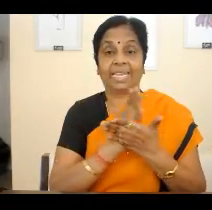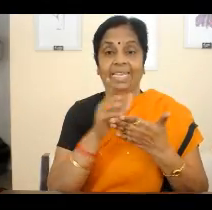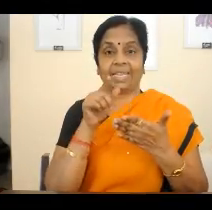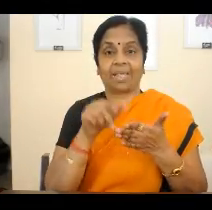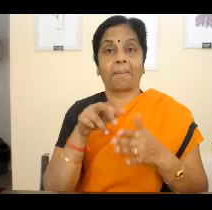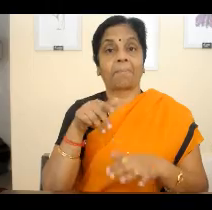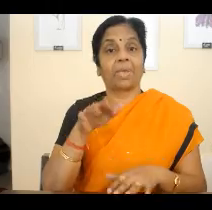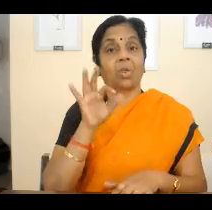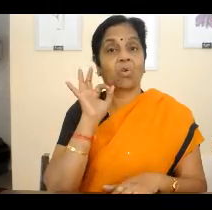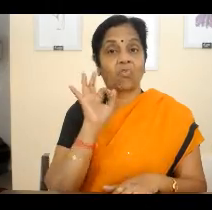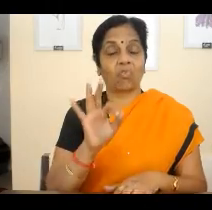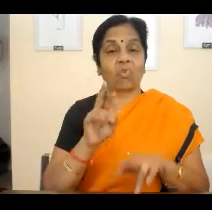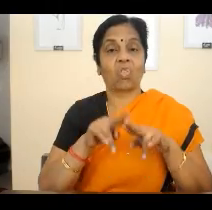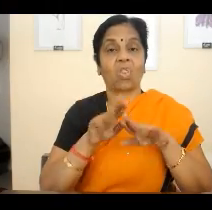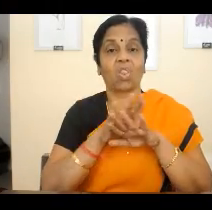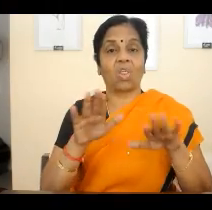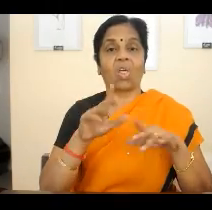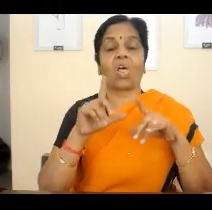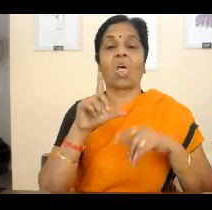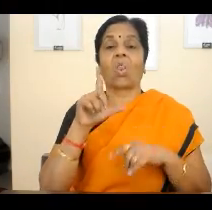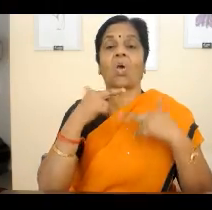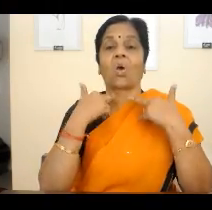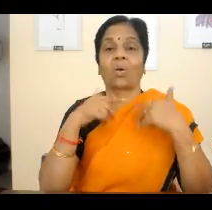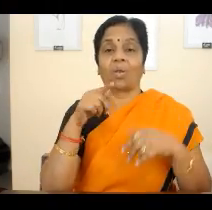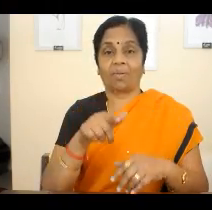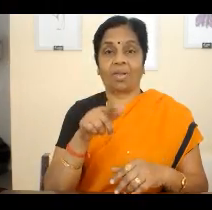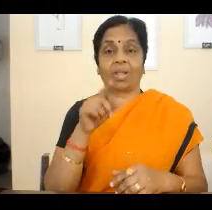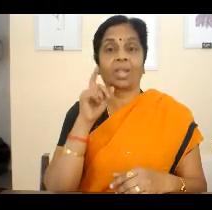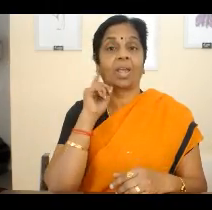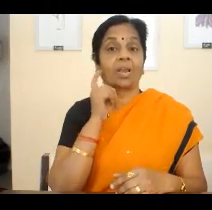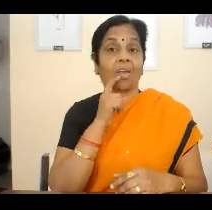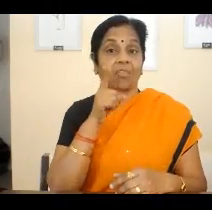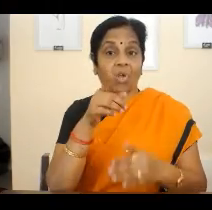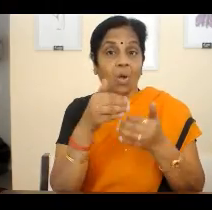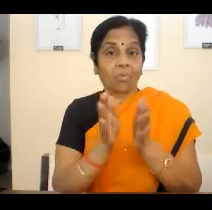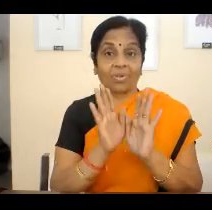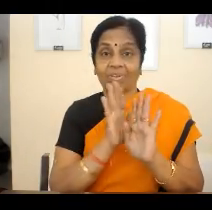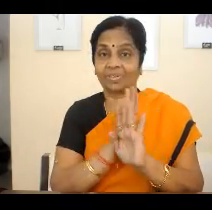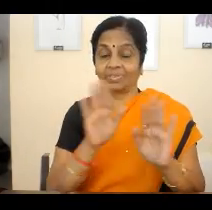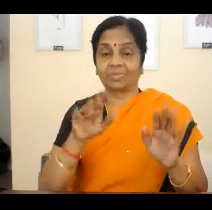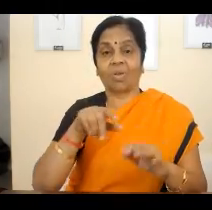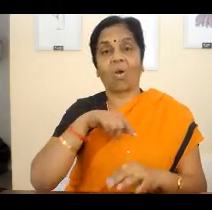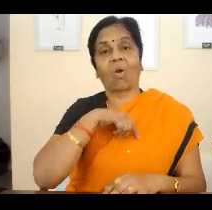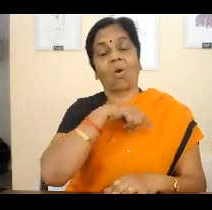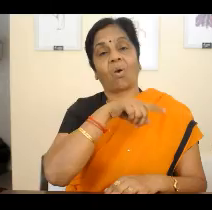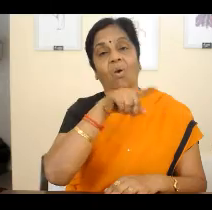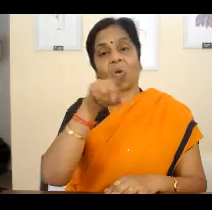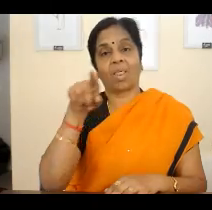meaningful law for not only the deaf community, but also all persons.